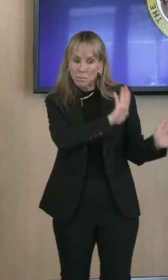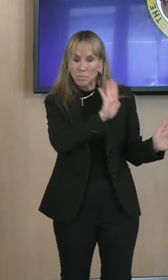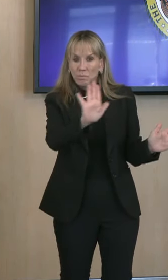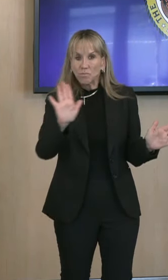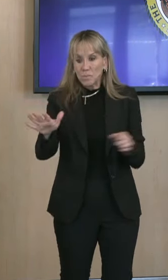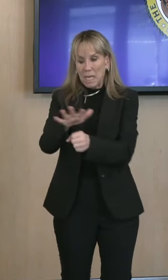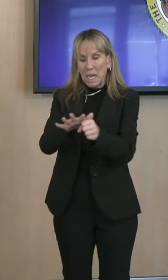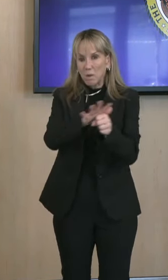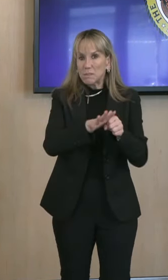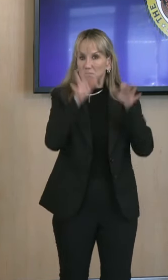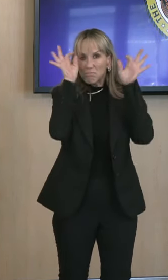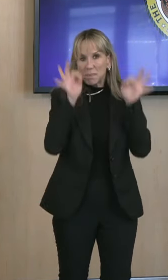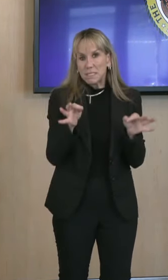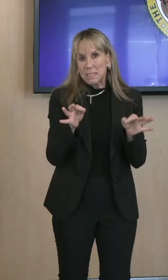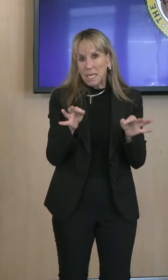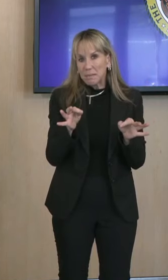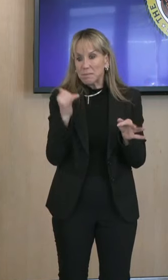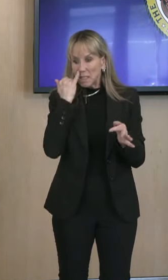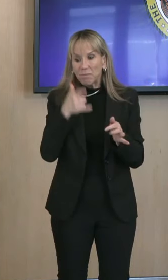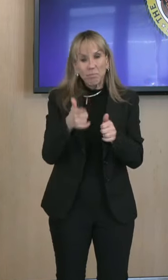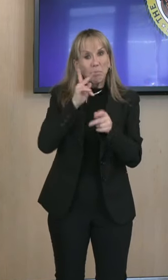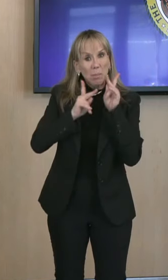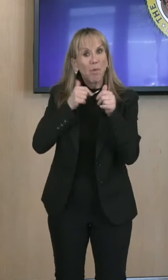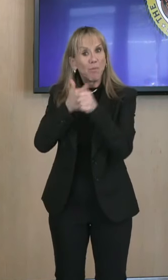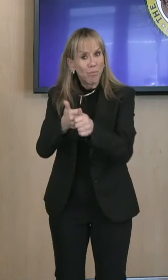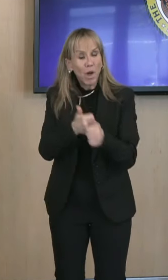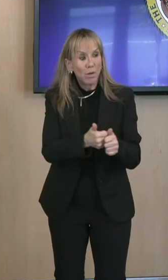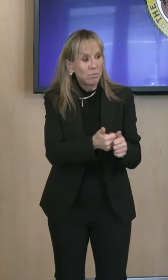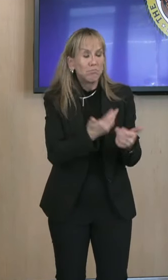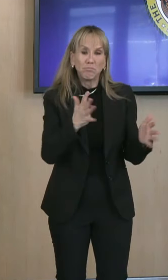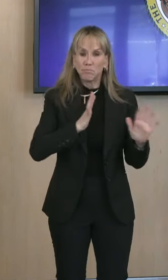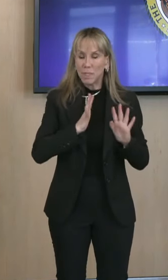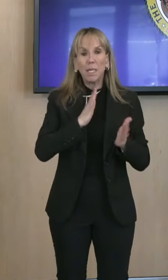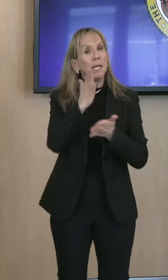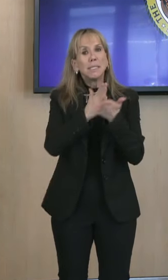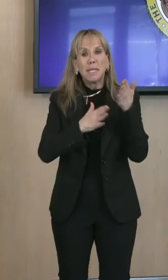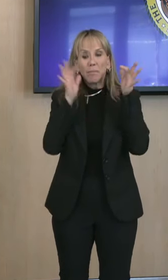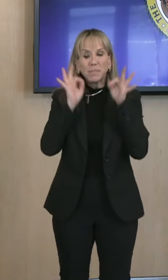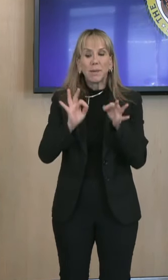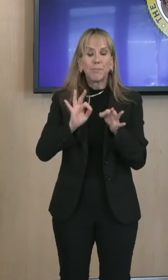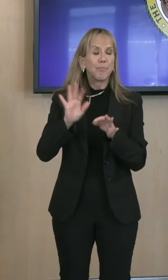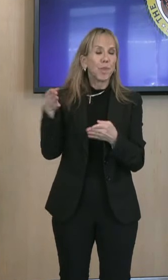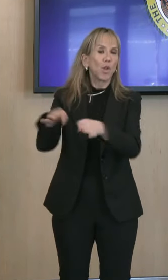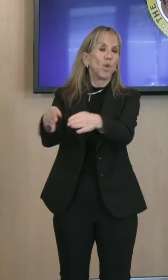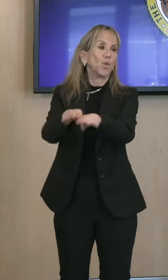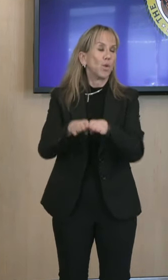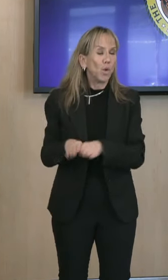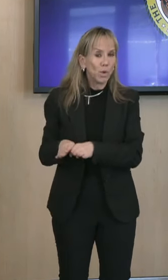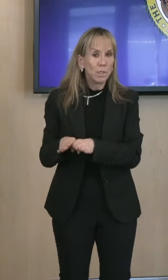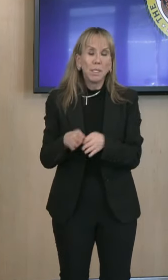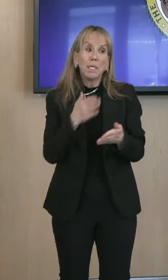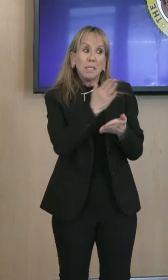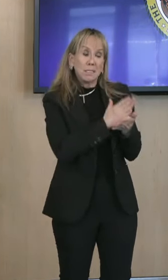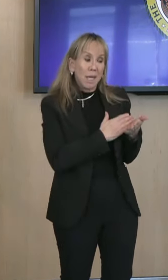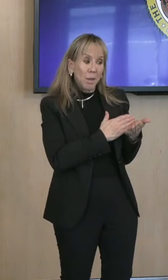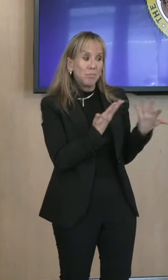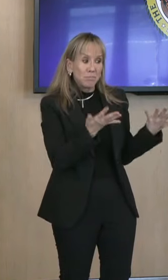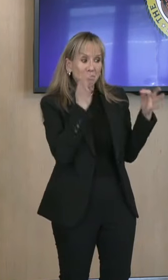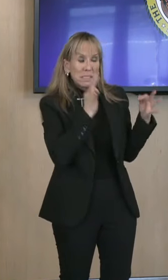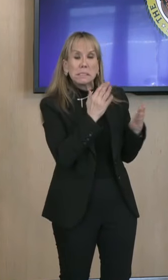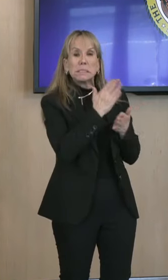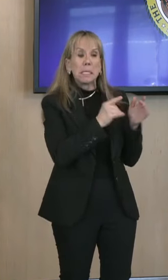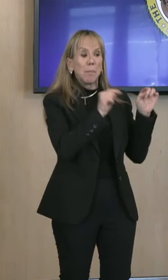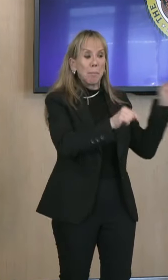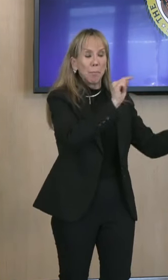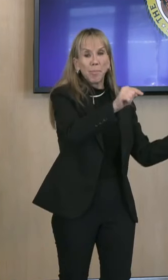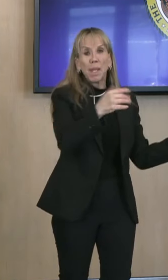jurisdictions that control those entities. Some have chosen to close them all. Some have chosen to remain open. At the county, we have closed a number